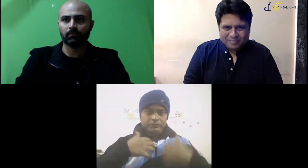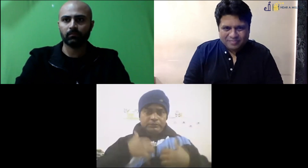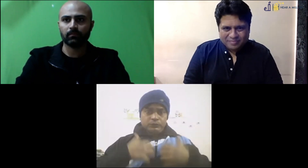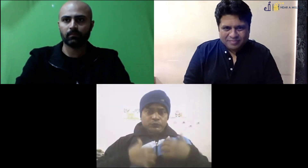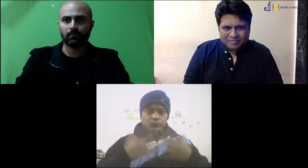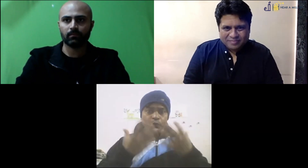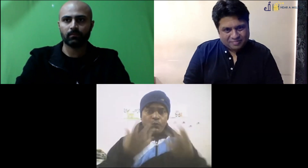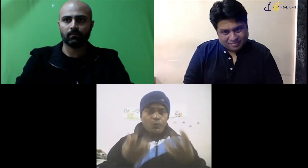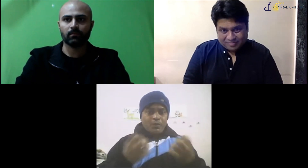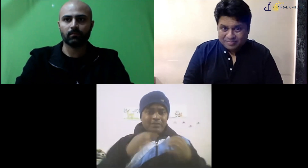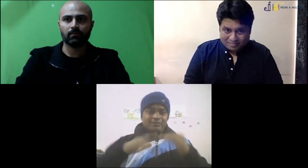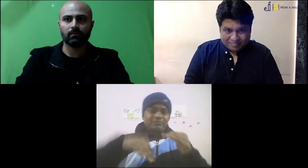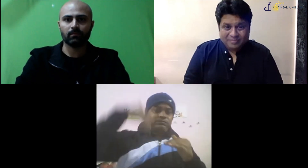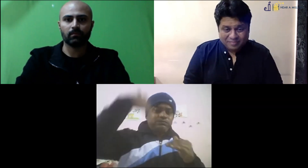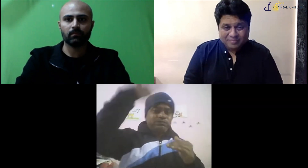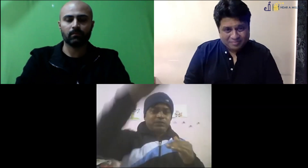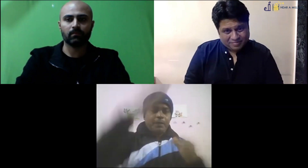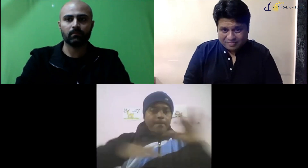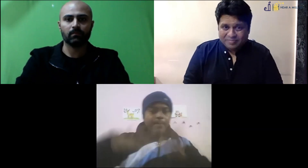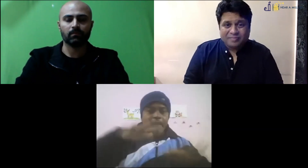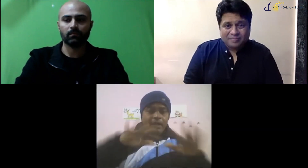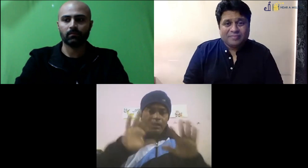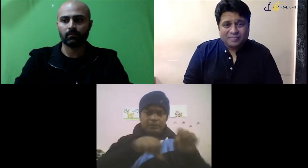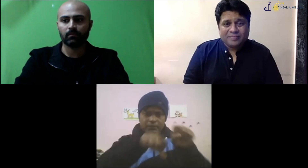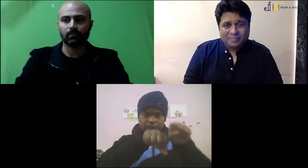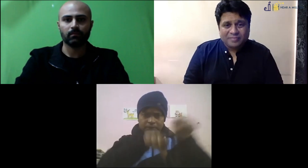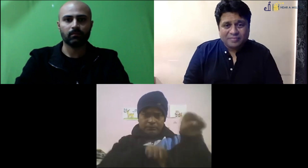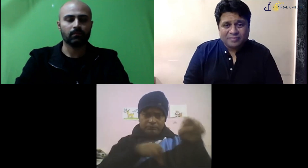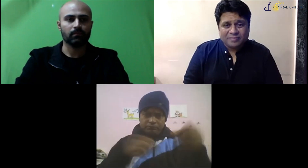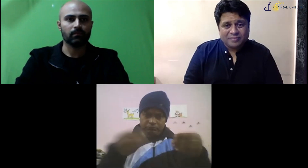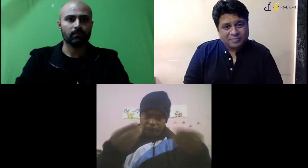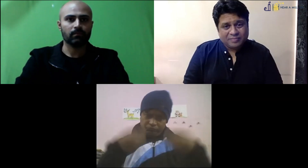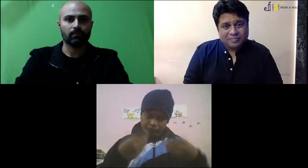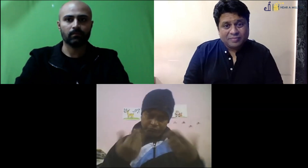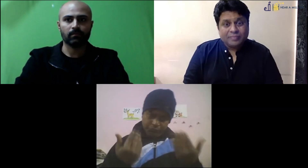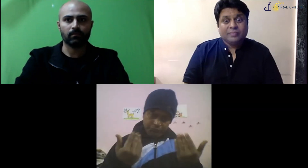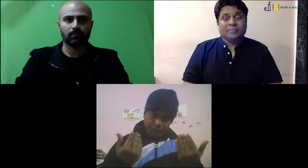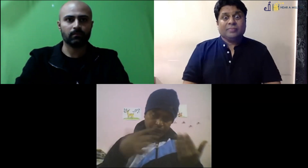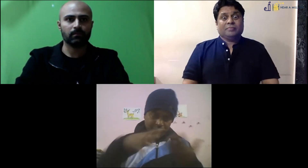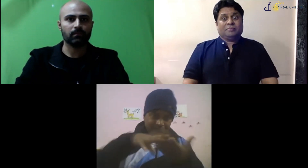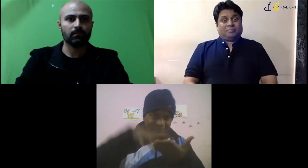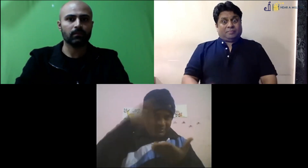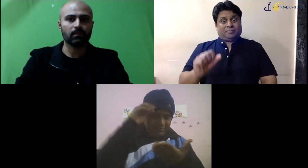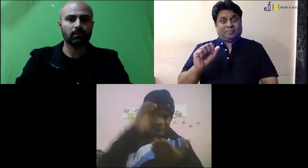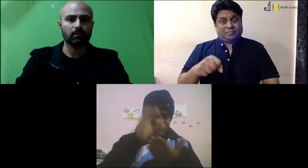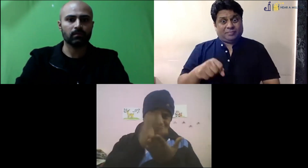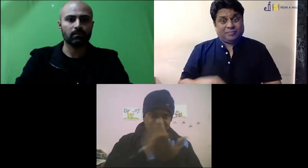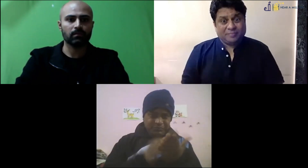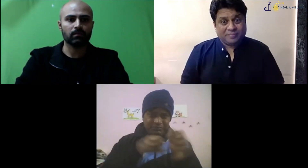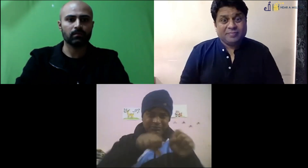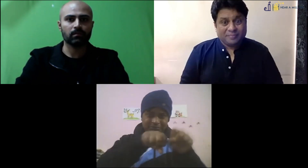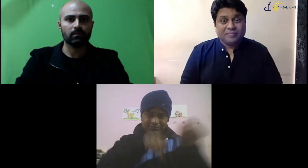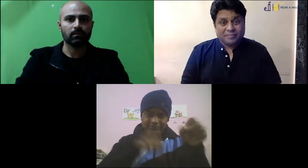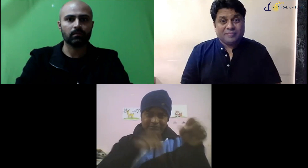So with DLP, it's quite interesting, and we want to be a part of it, and how it's going to grow.